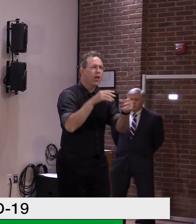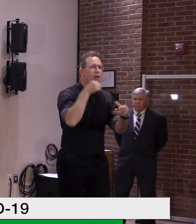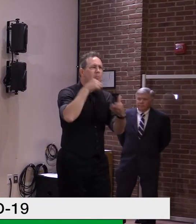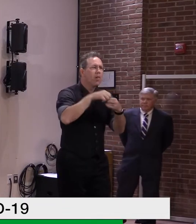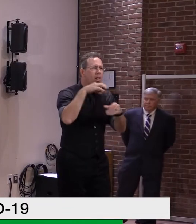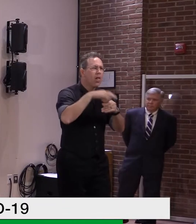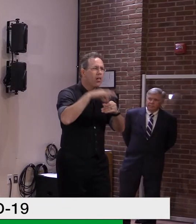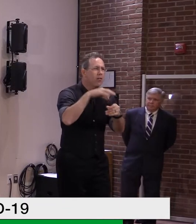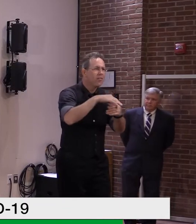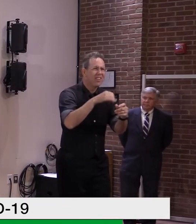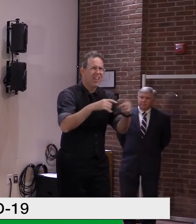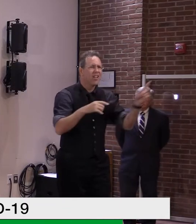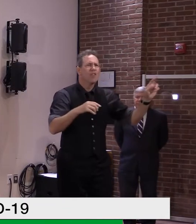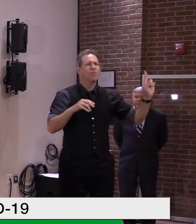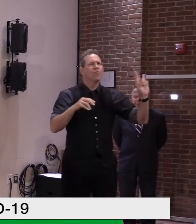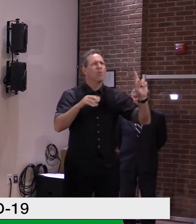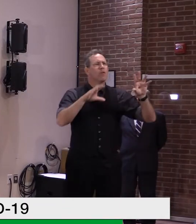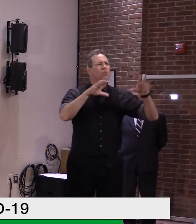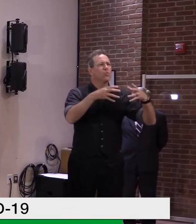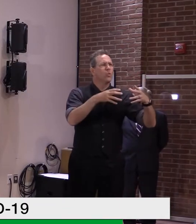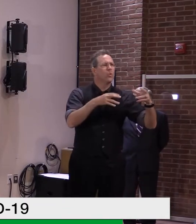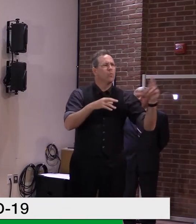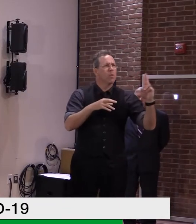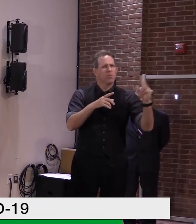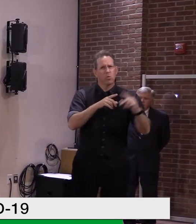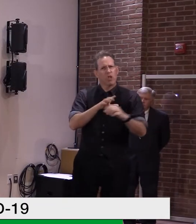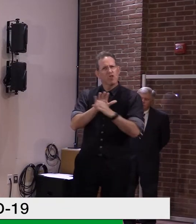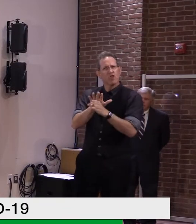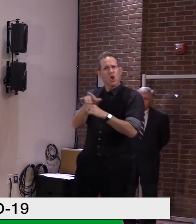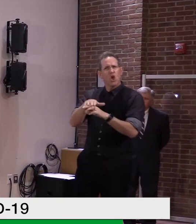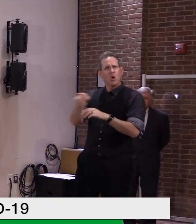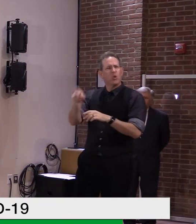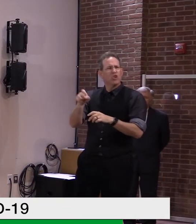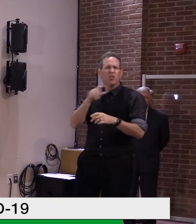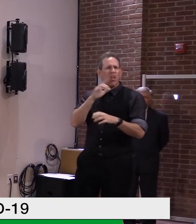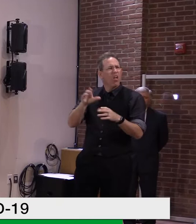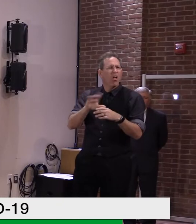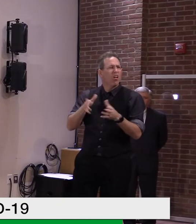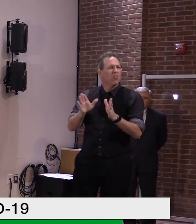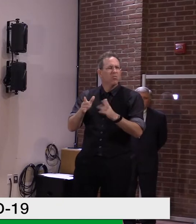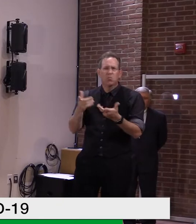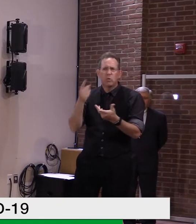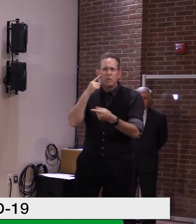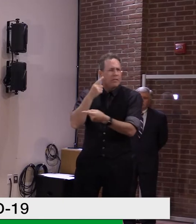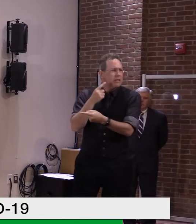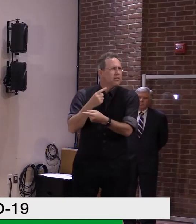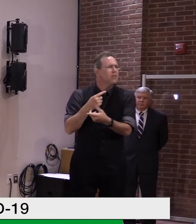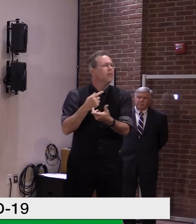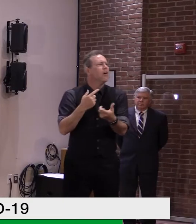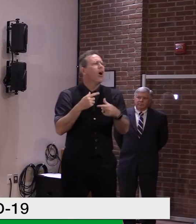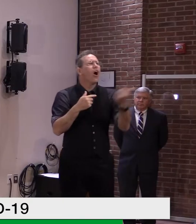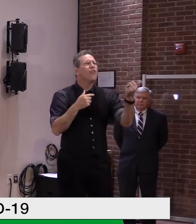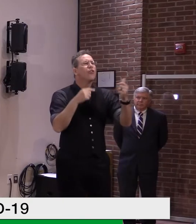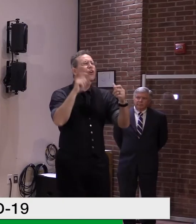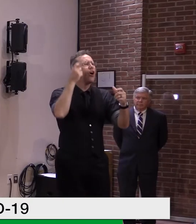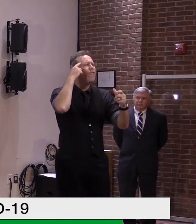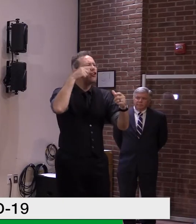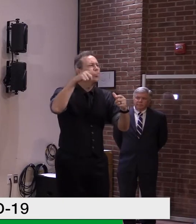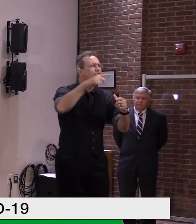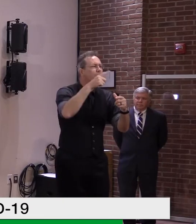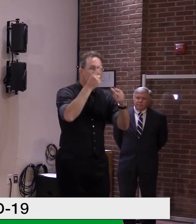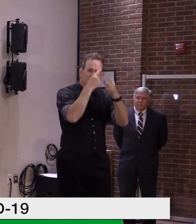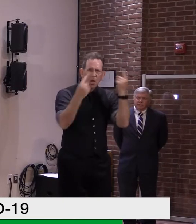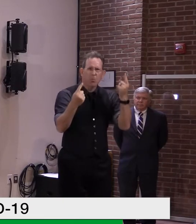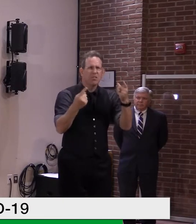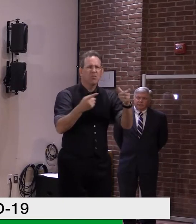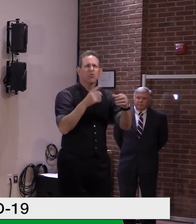putting restrictions on voting, and also how it will potentially change our elections going forward. Well, we